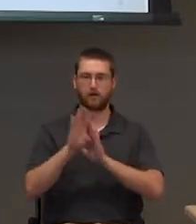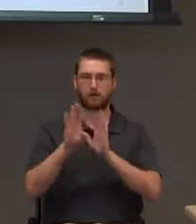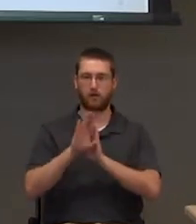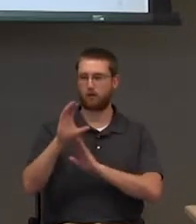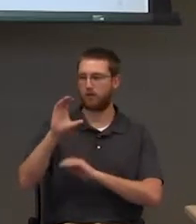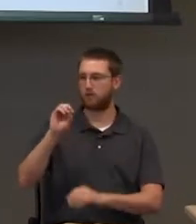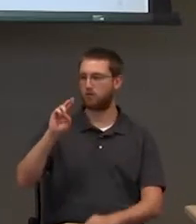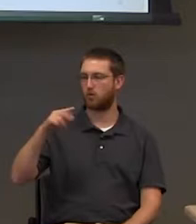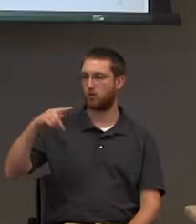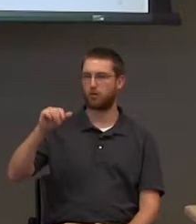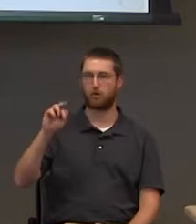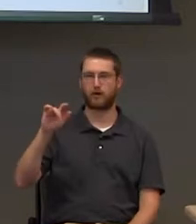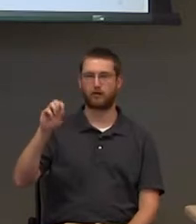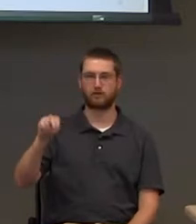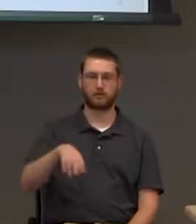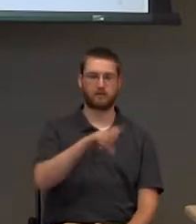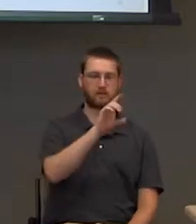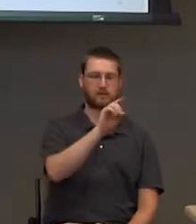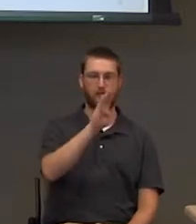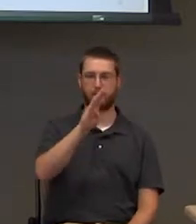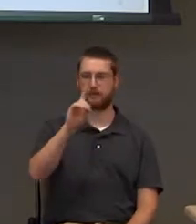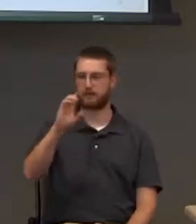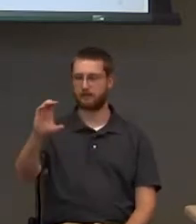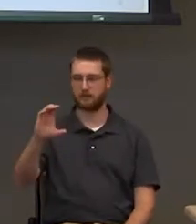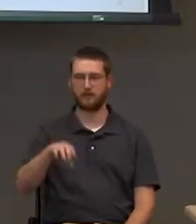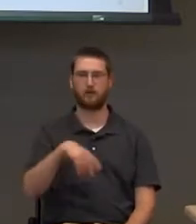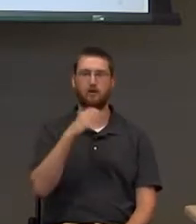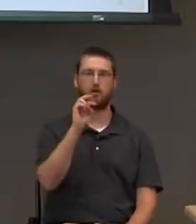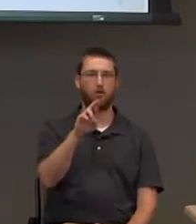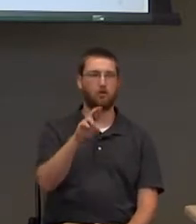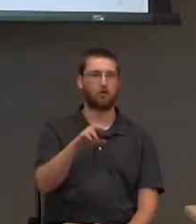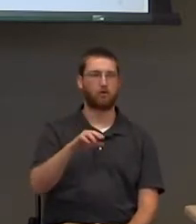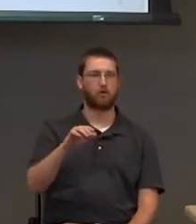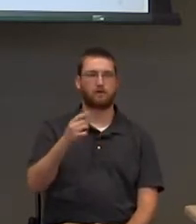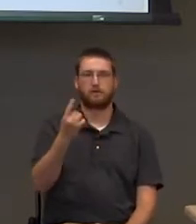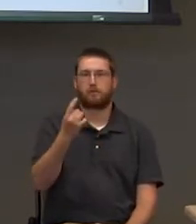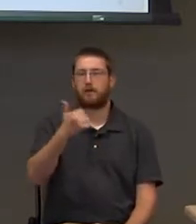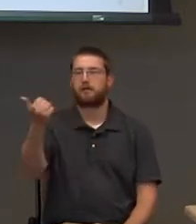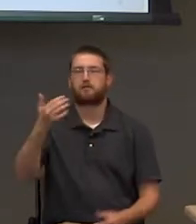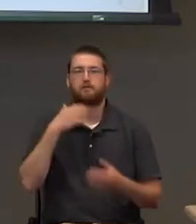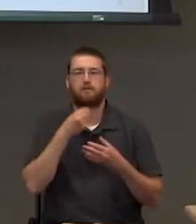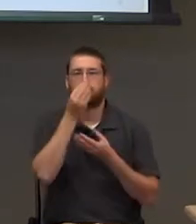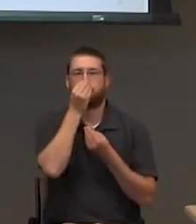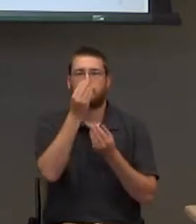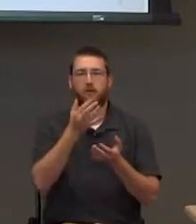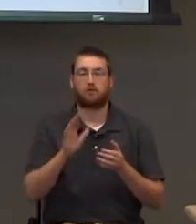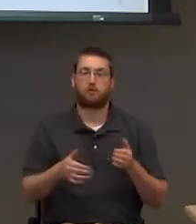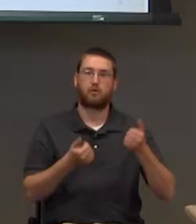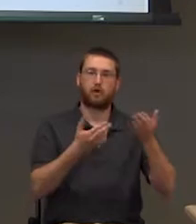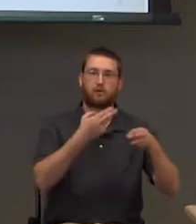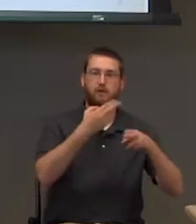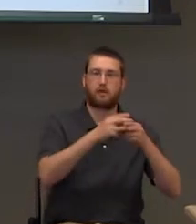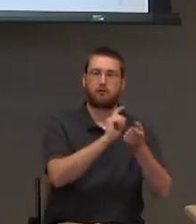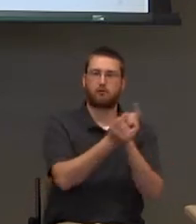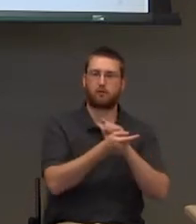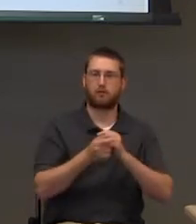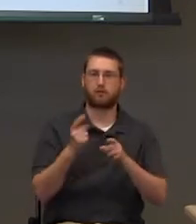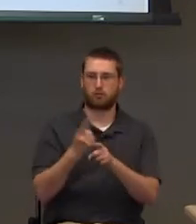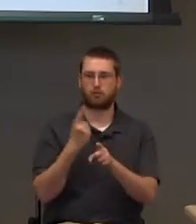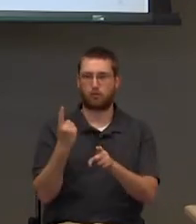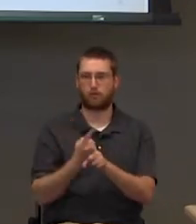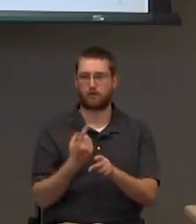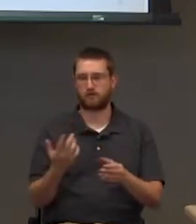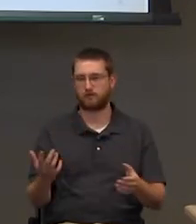which is what the DVDC stands for, or something else, is immaterial to me. It's a recommendation that I think a name change would be